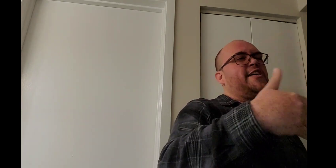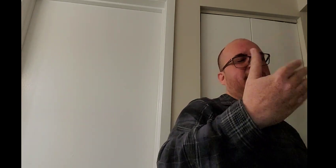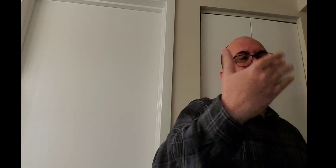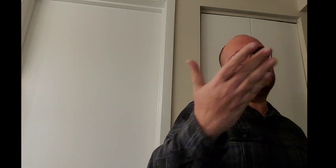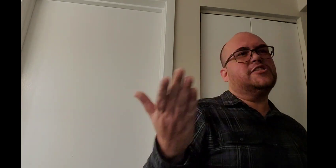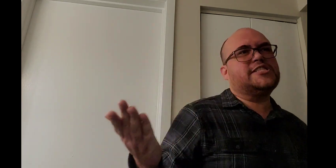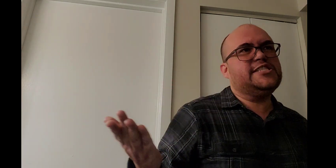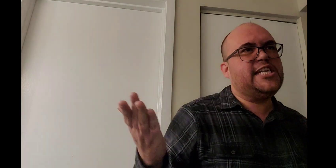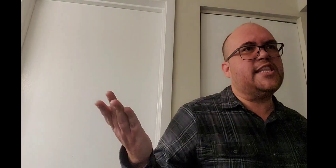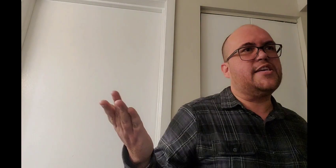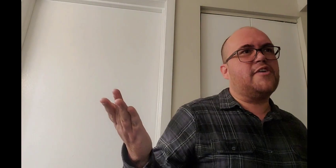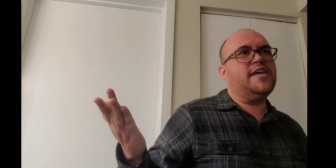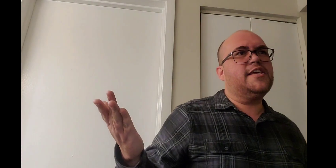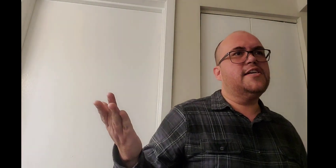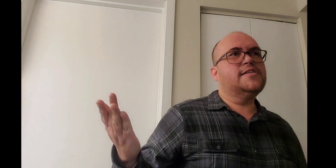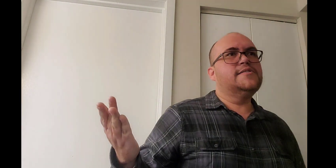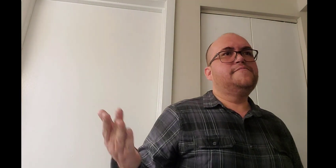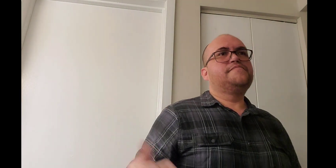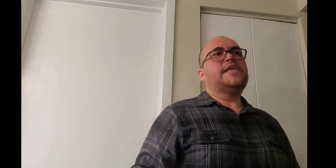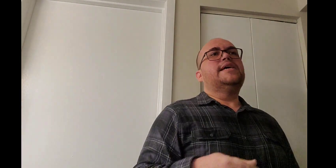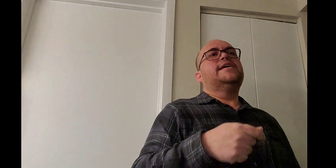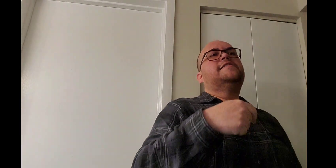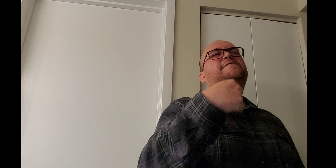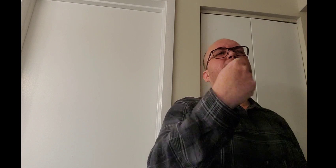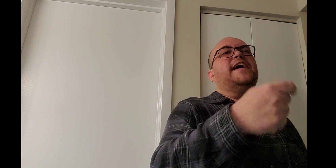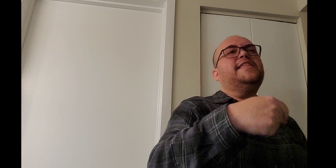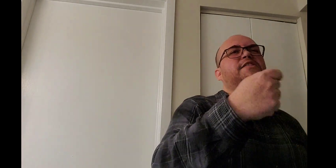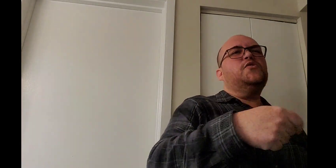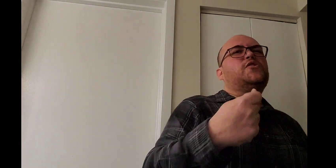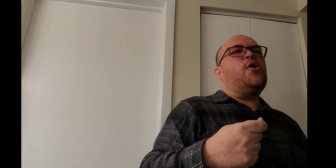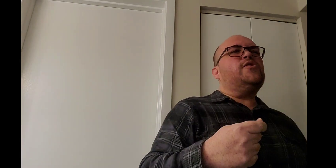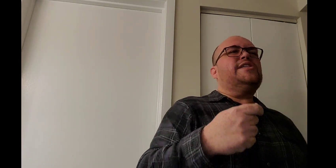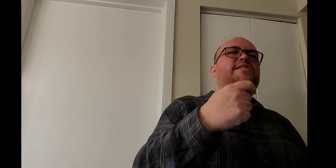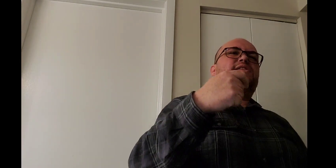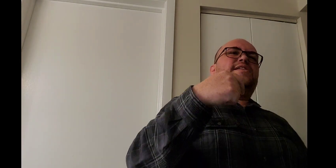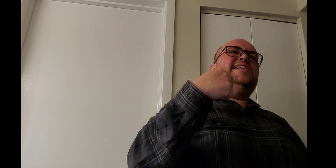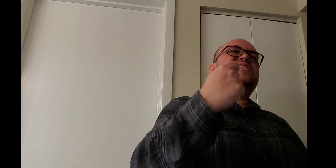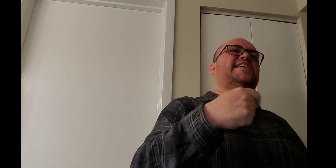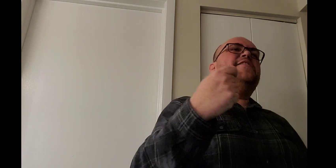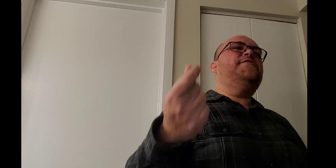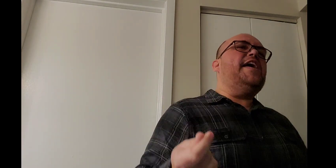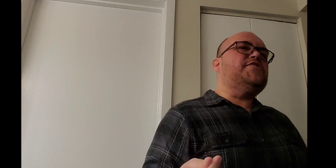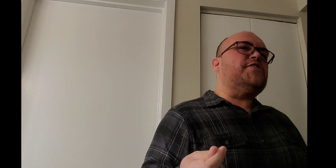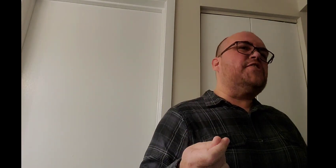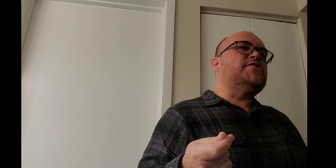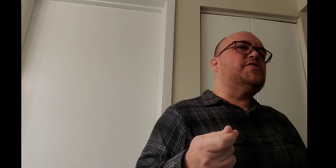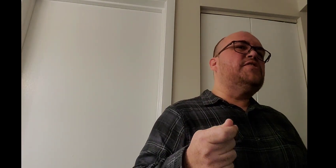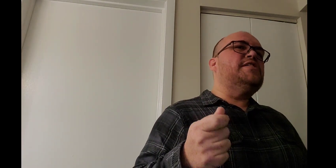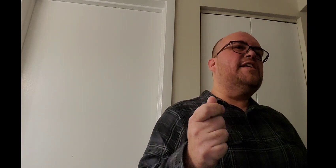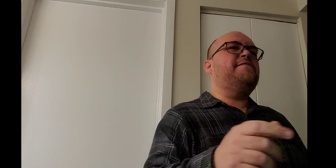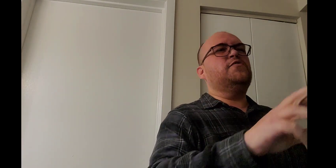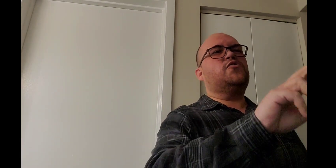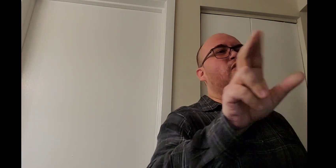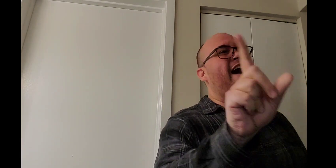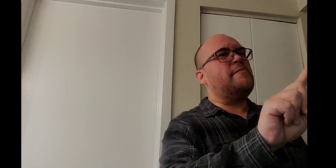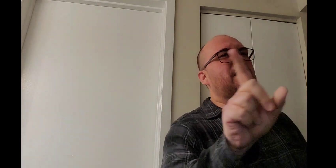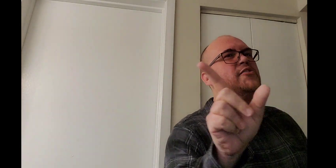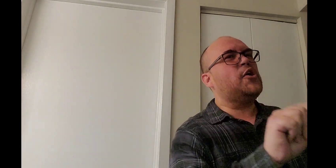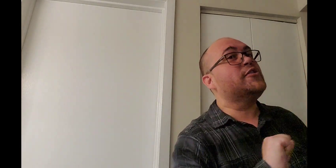an additional seat right finding new clothes it's an adventure if you don't have a big adult